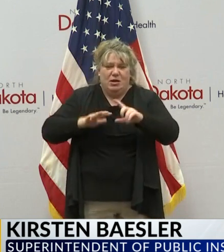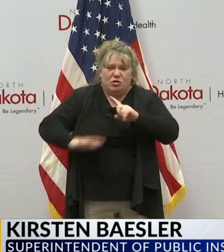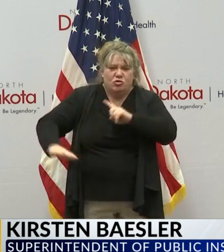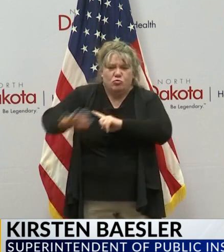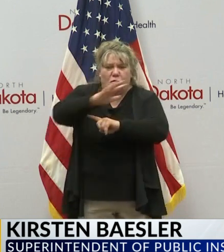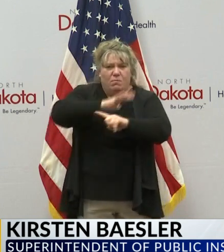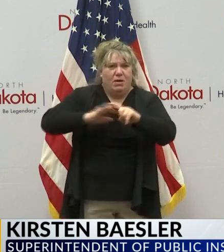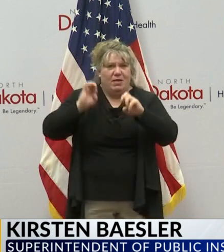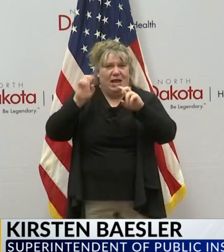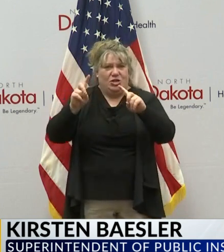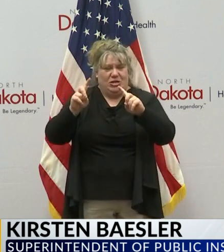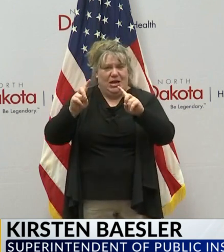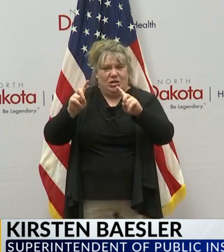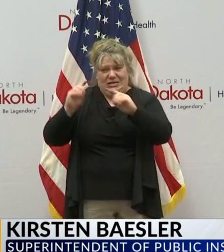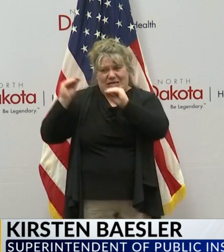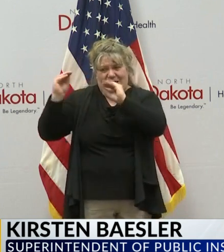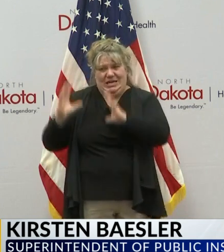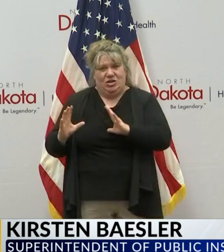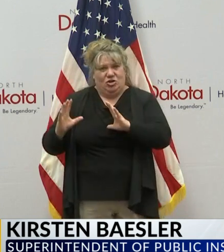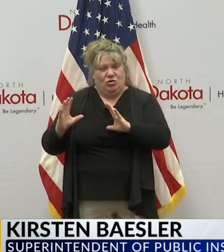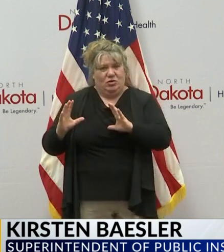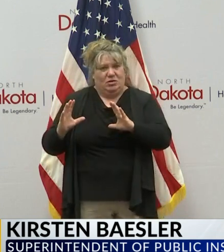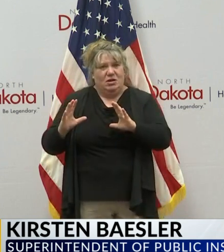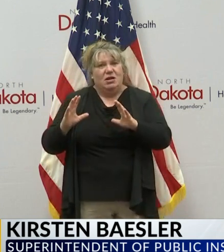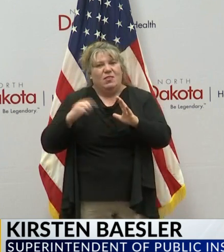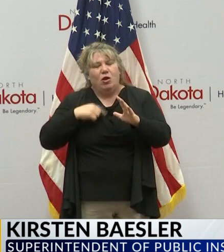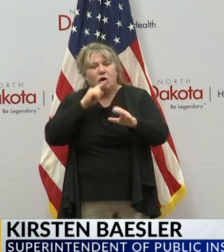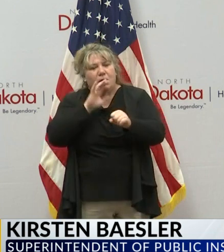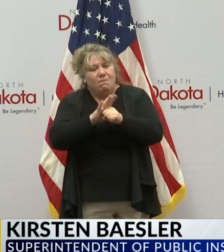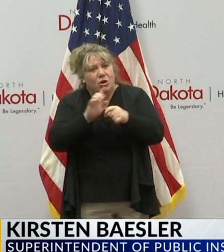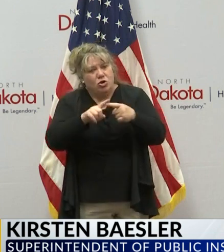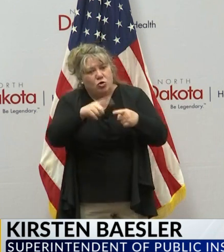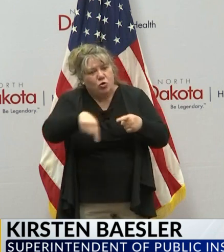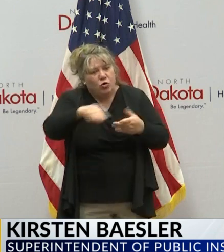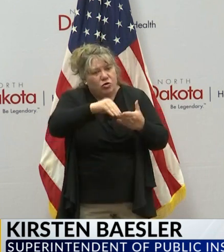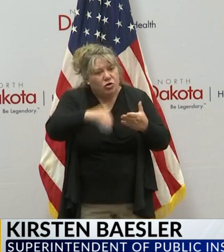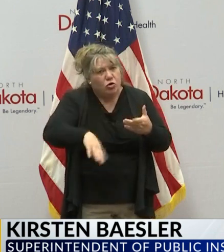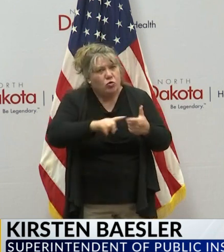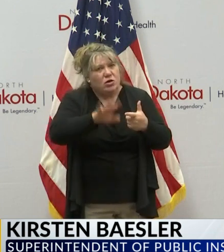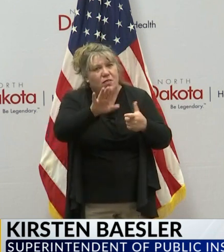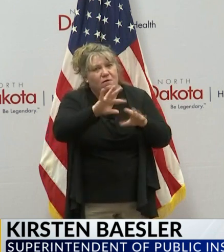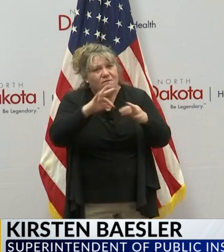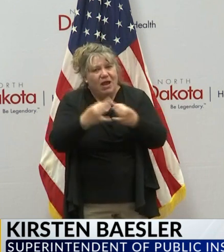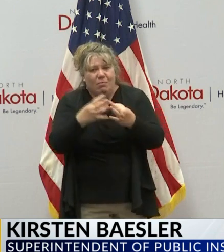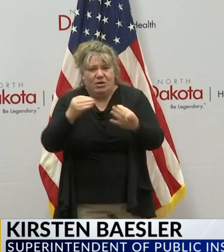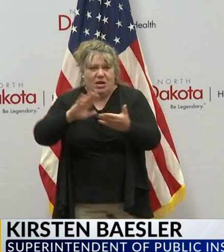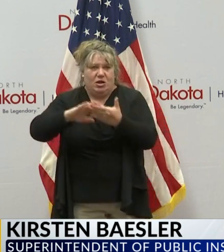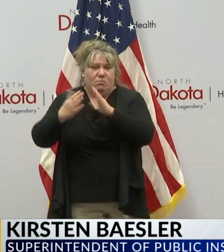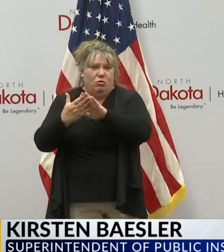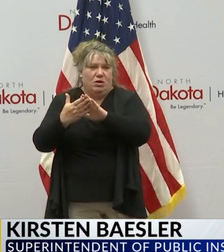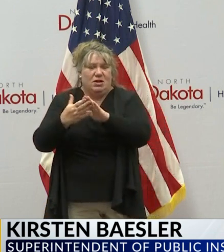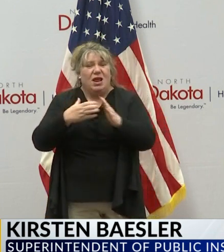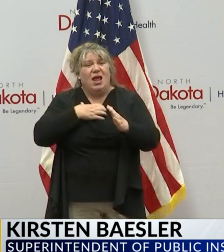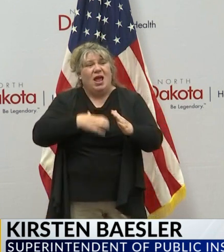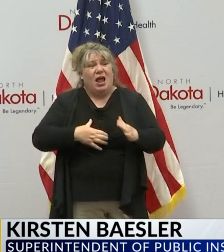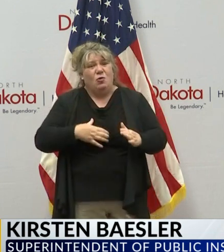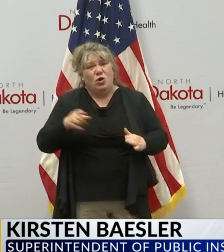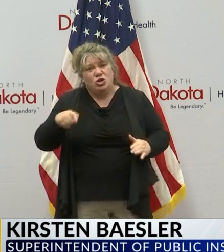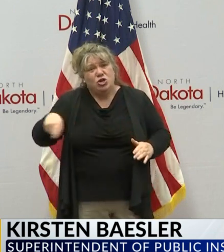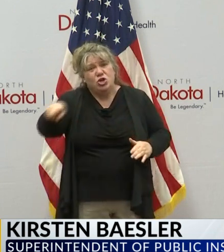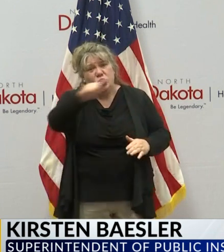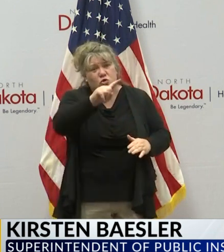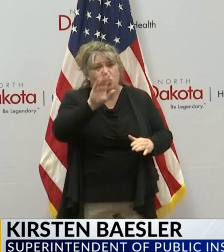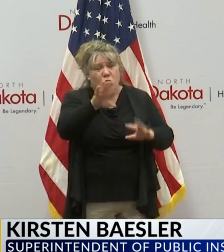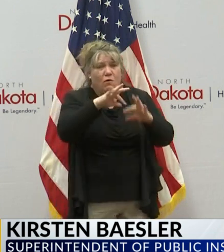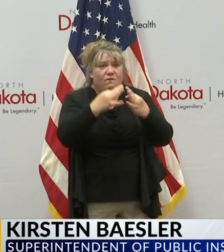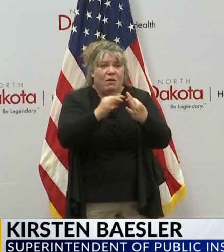North Dakota who are absolutely committed to our students, our families, and our communities. I wish that you, your